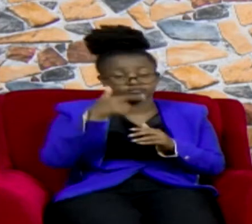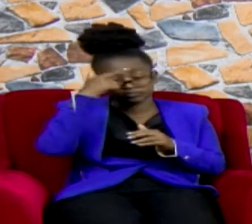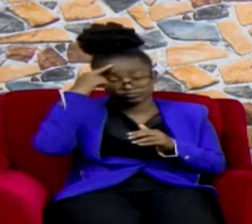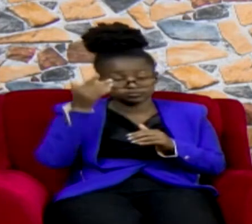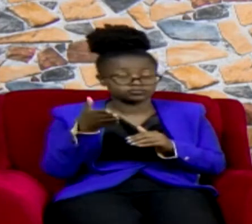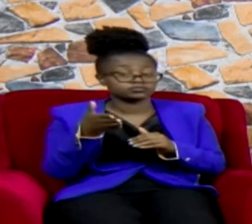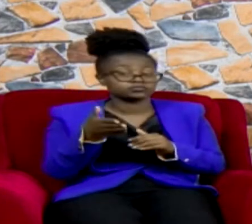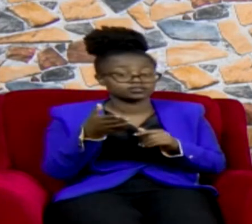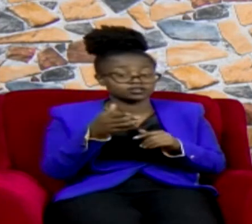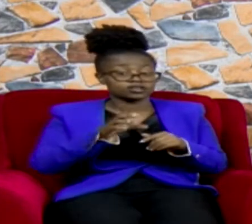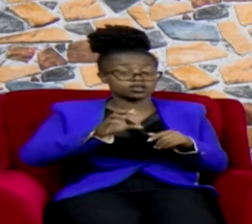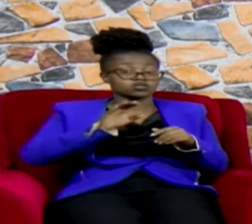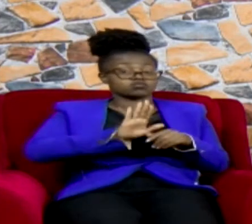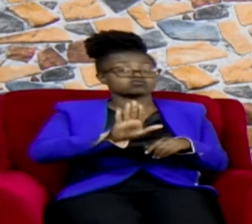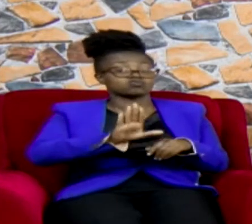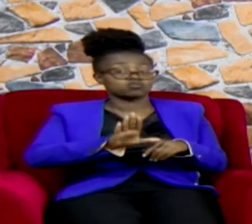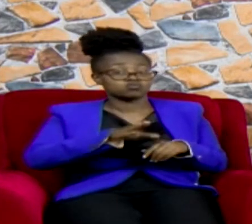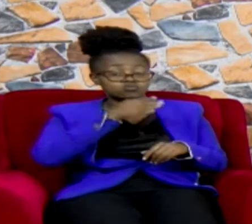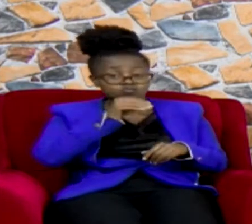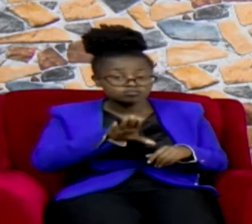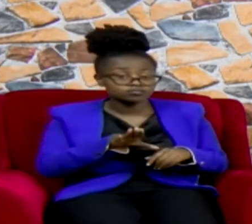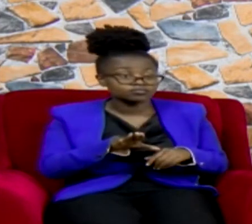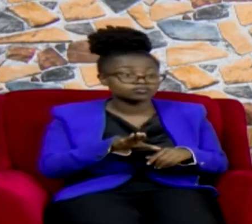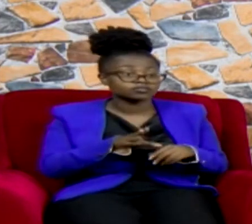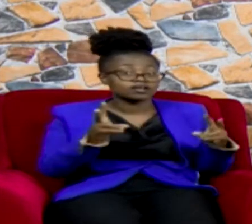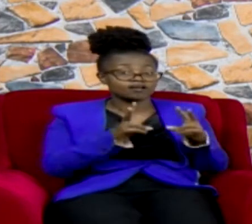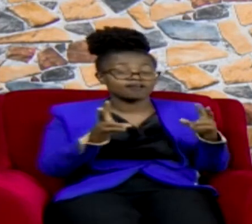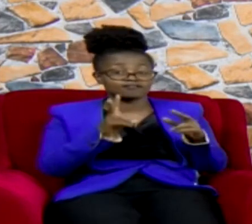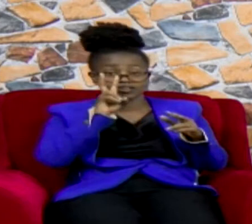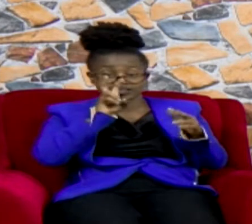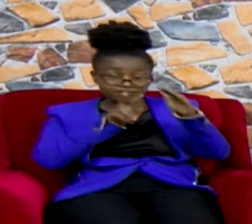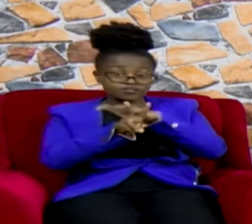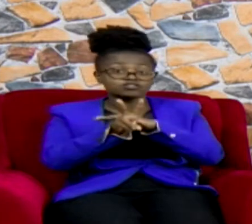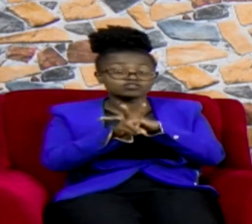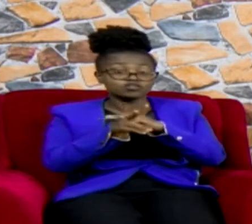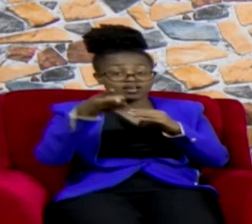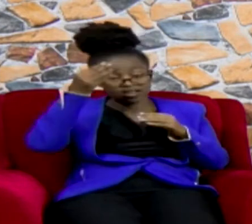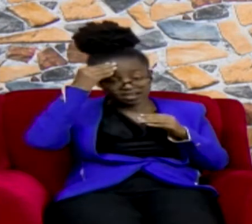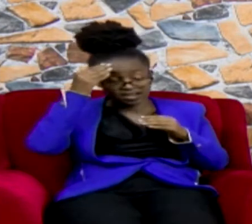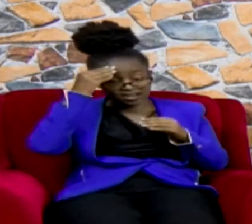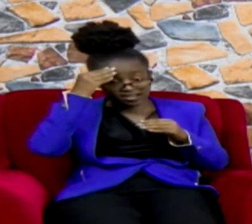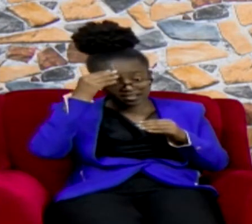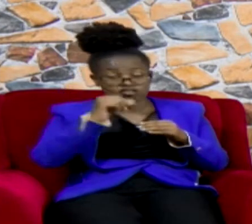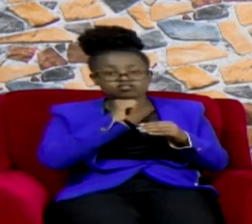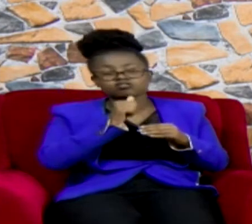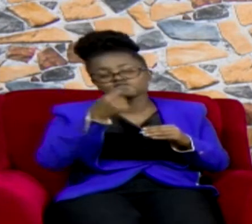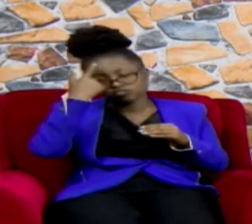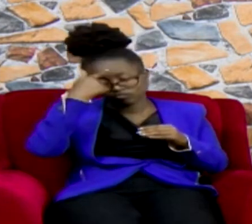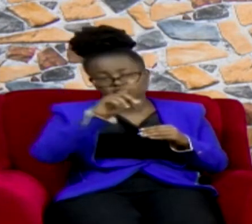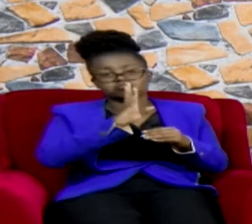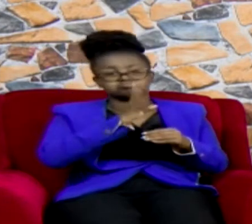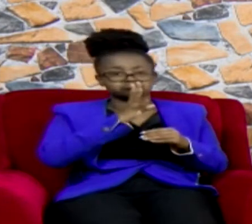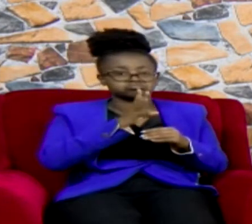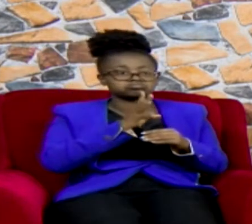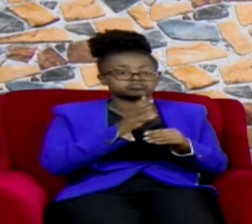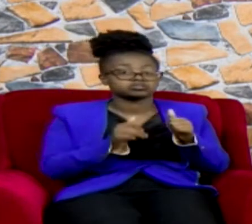here your son is a visual learner. A very strong visual learner. Okay. Not an auditory learner. So